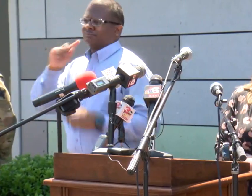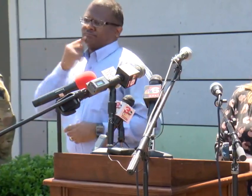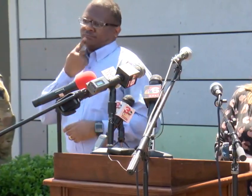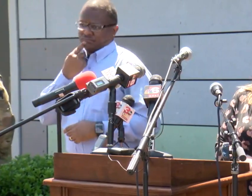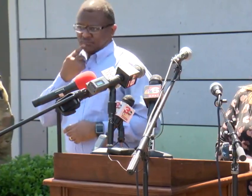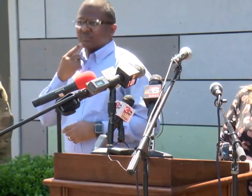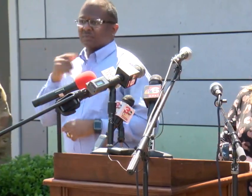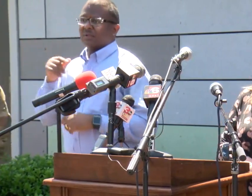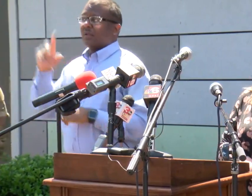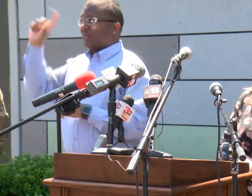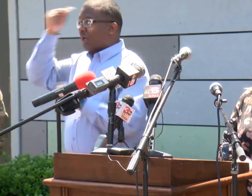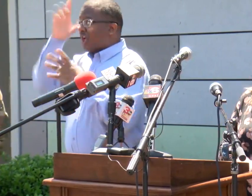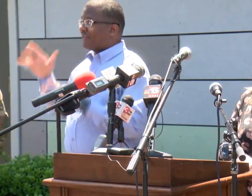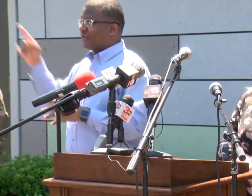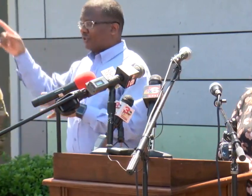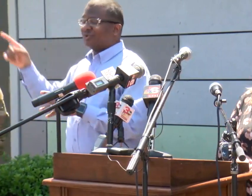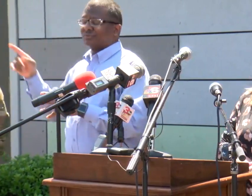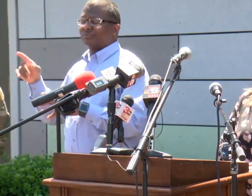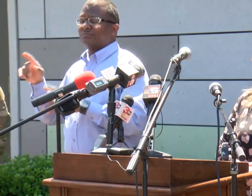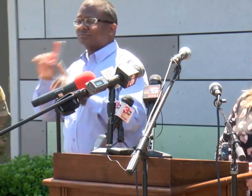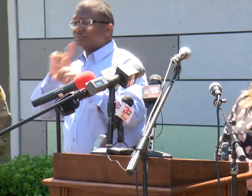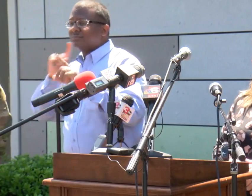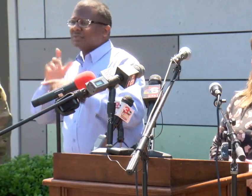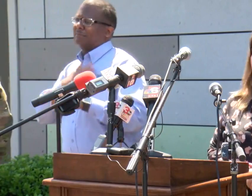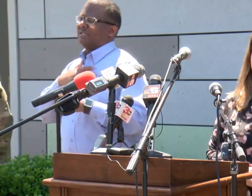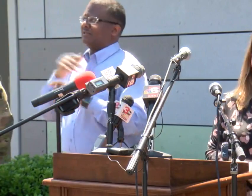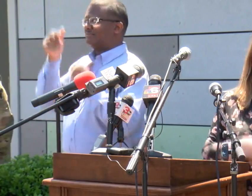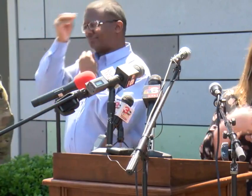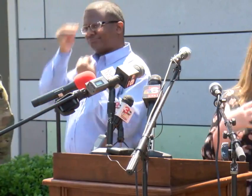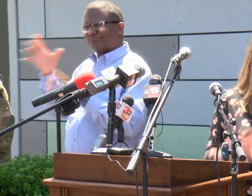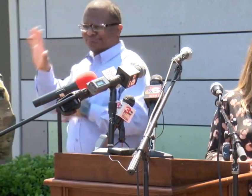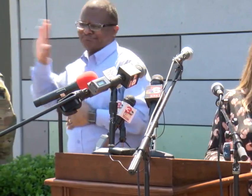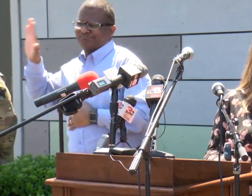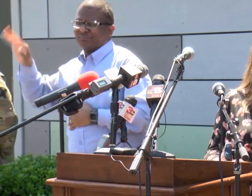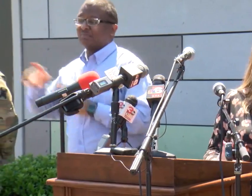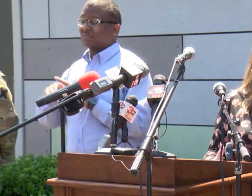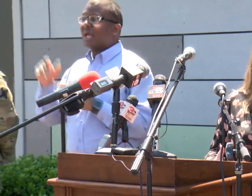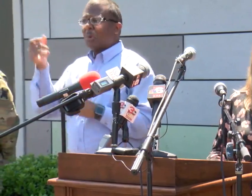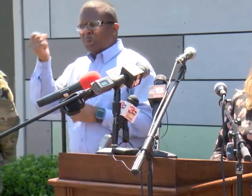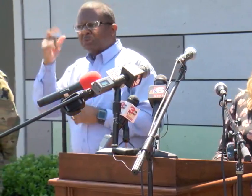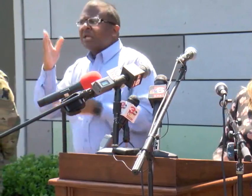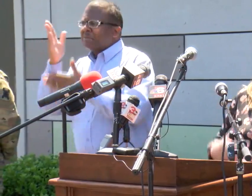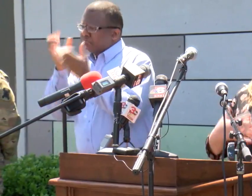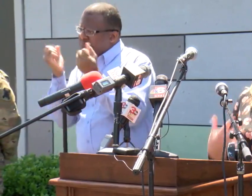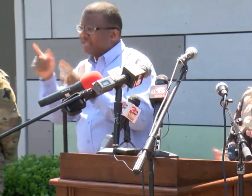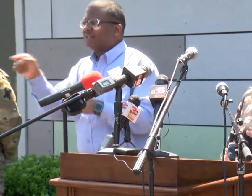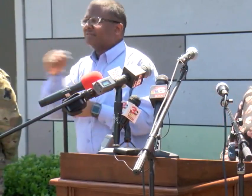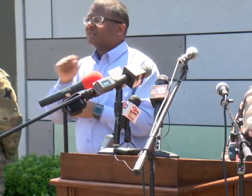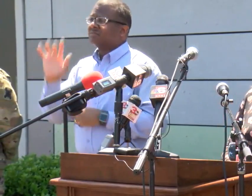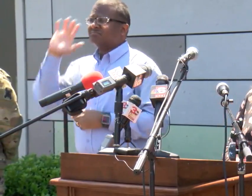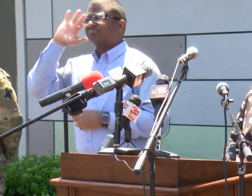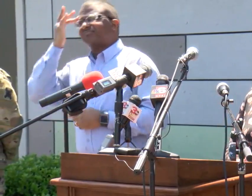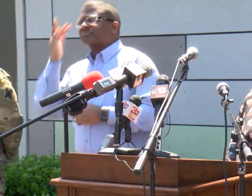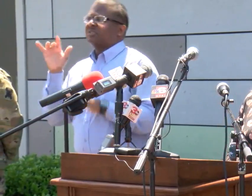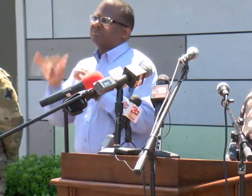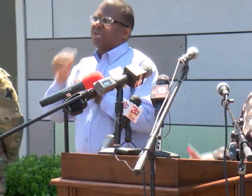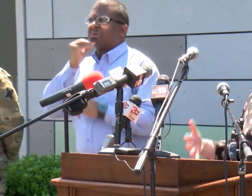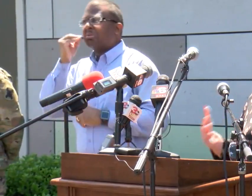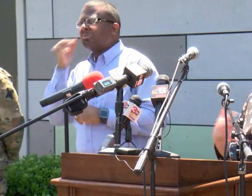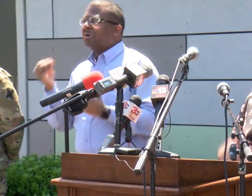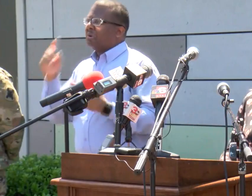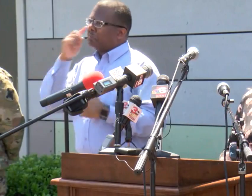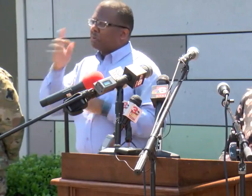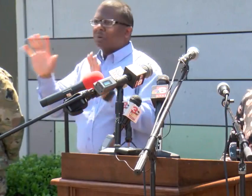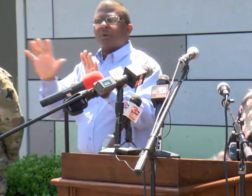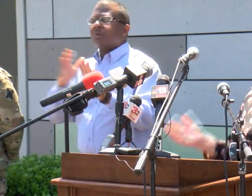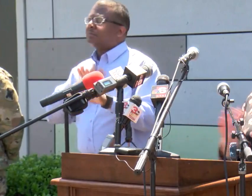We understand everybody's tired of not being out and about, and everybody needs to get back to work, but let's do it the right way so that